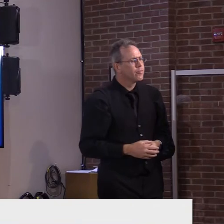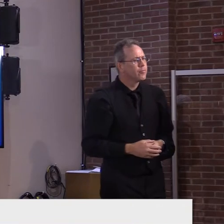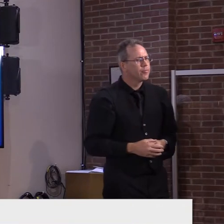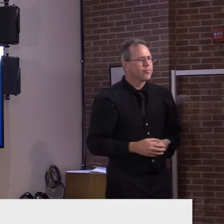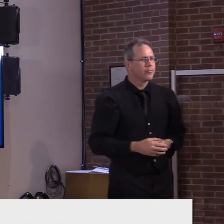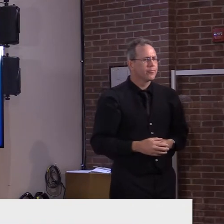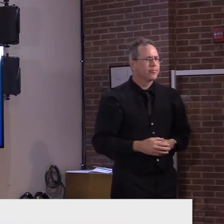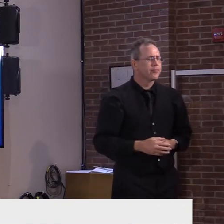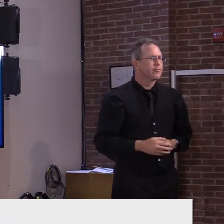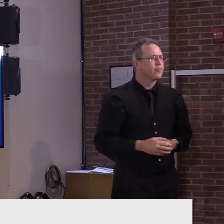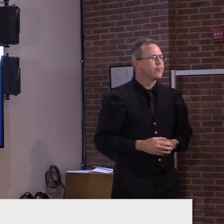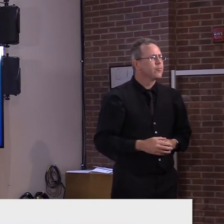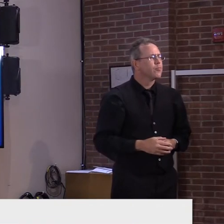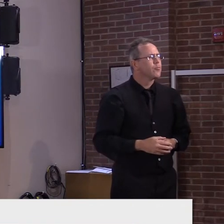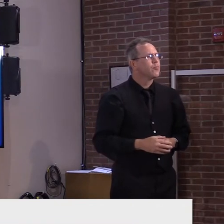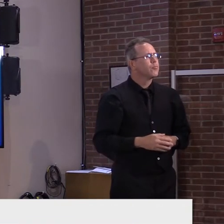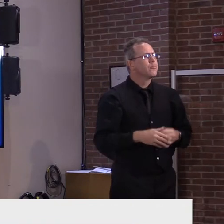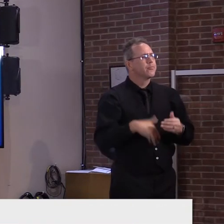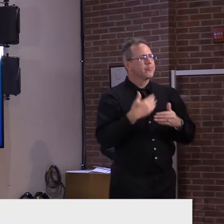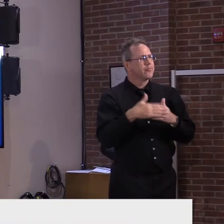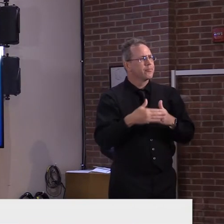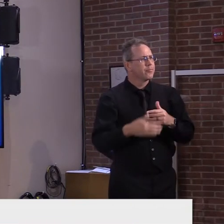for me. Leora Engel-Smith, VT Digger.